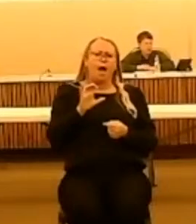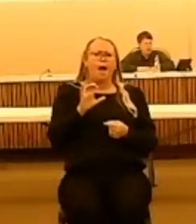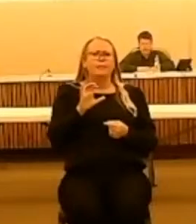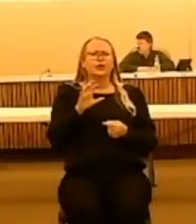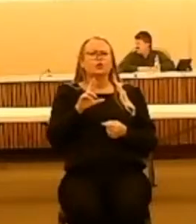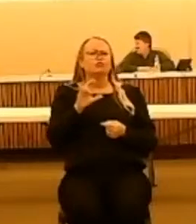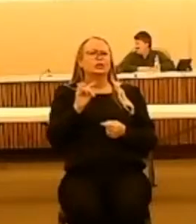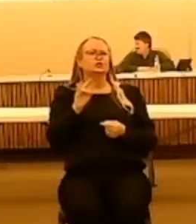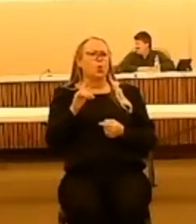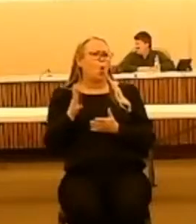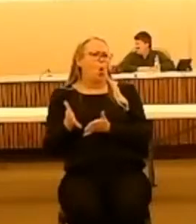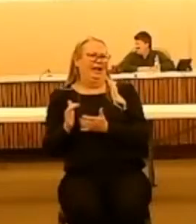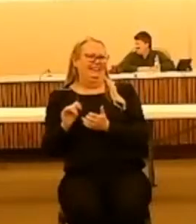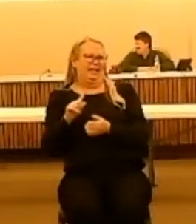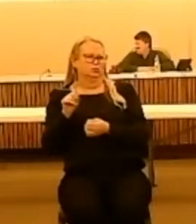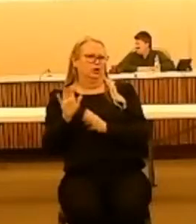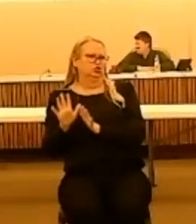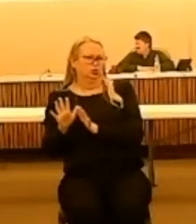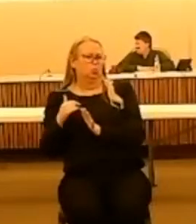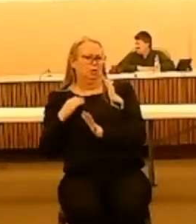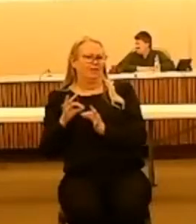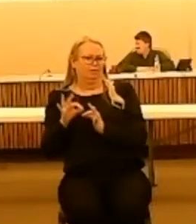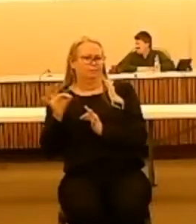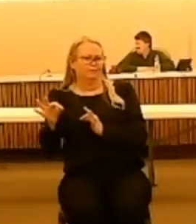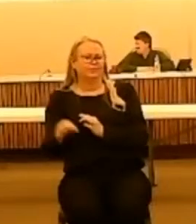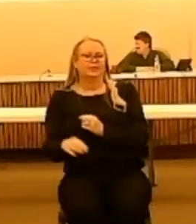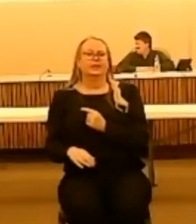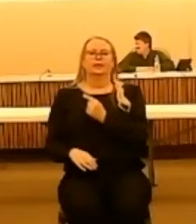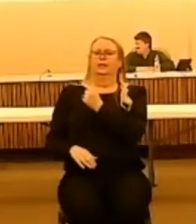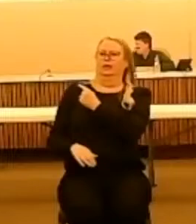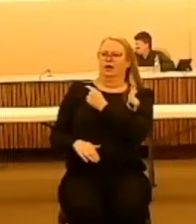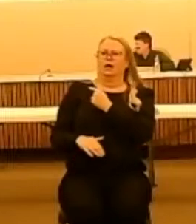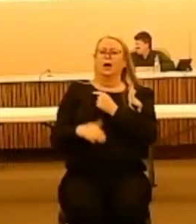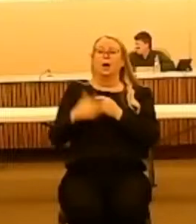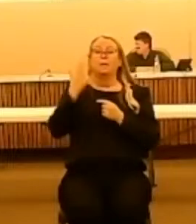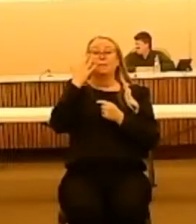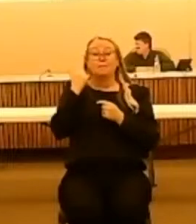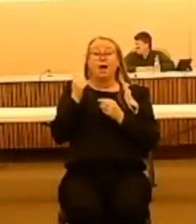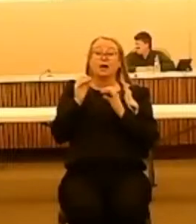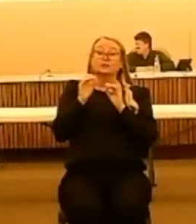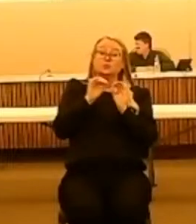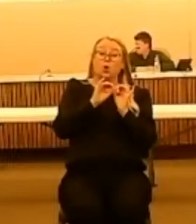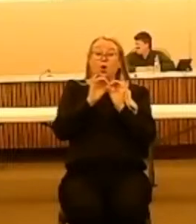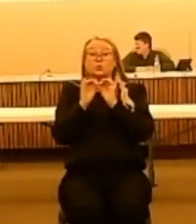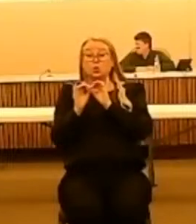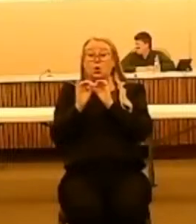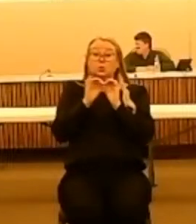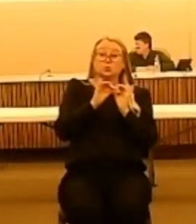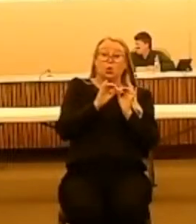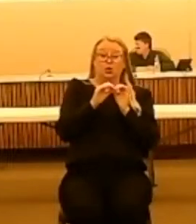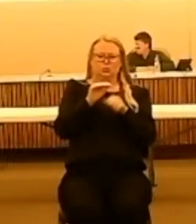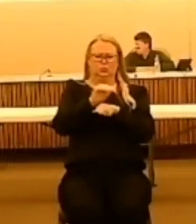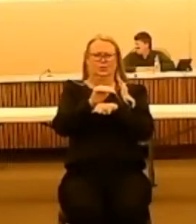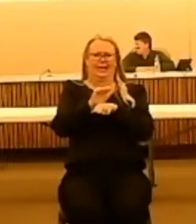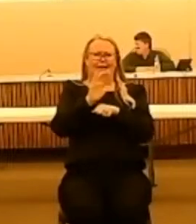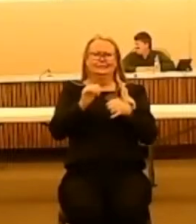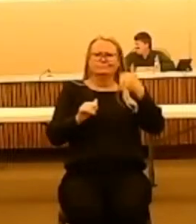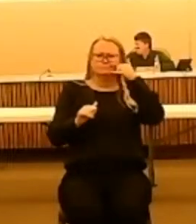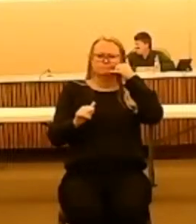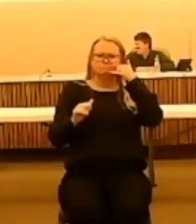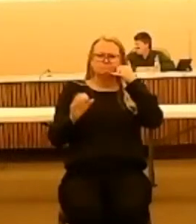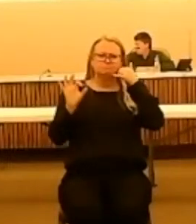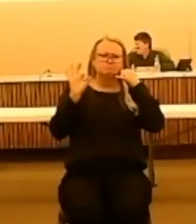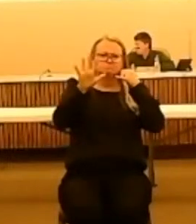well, I think there were just some questions and concerns that came up during the course of the conversation.